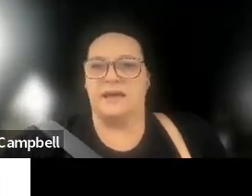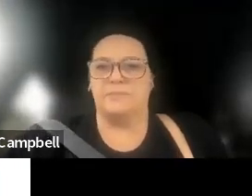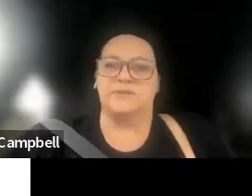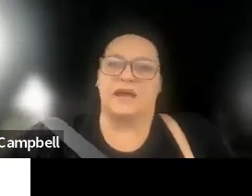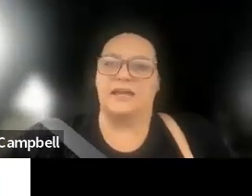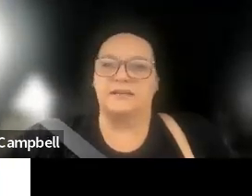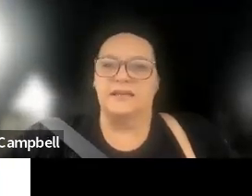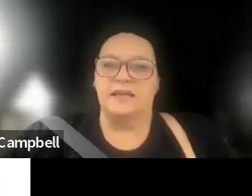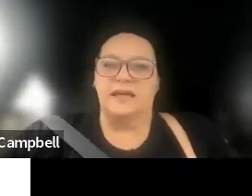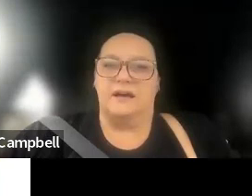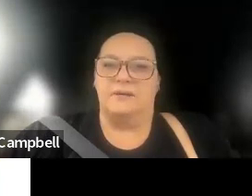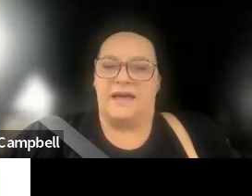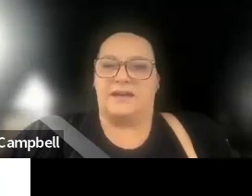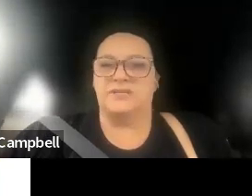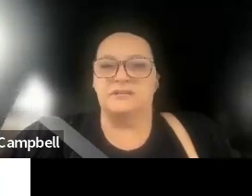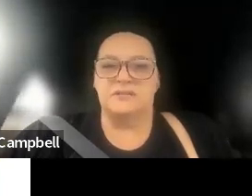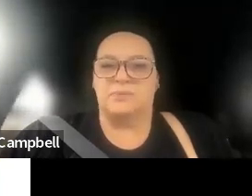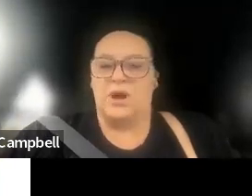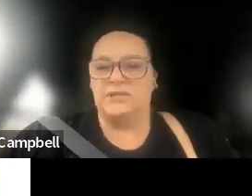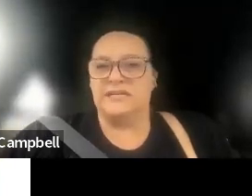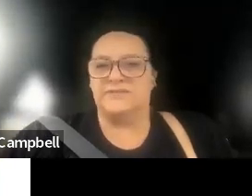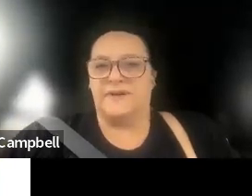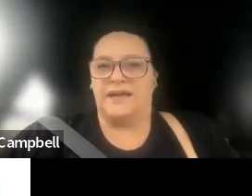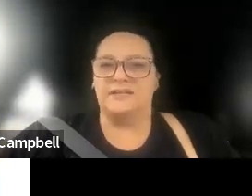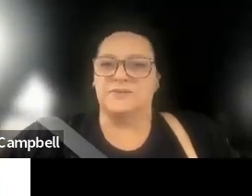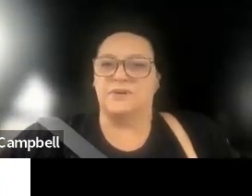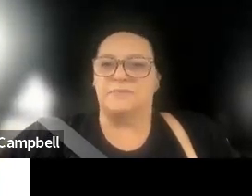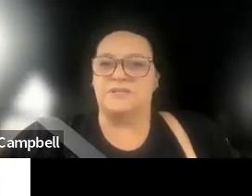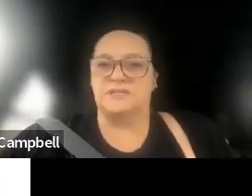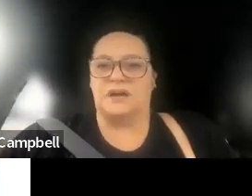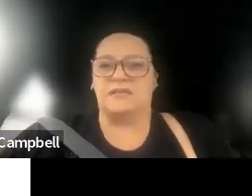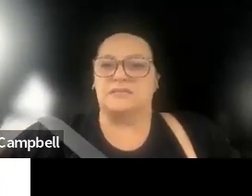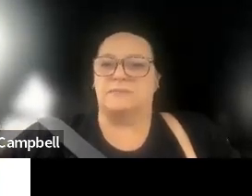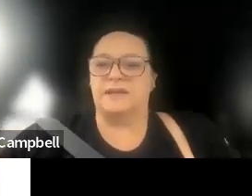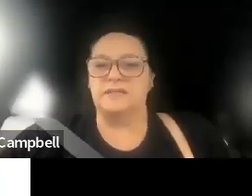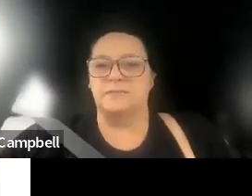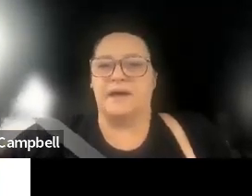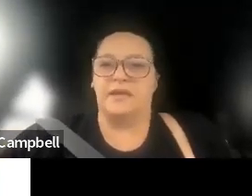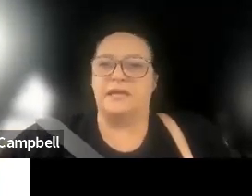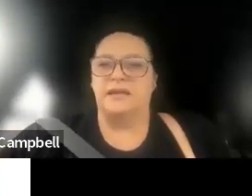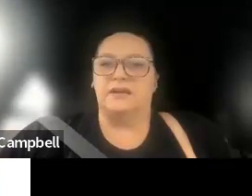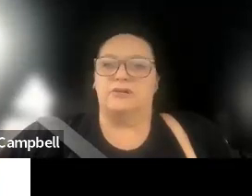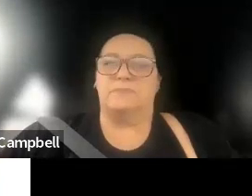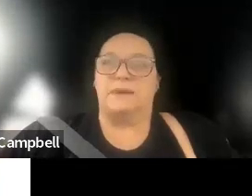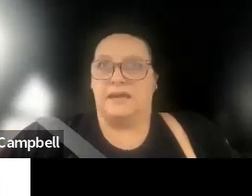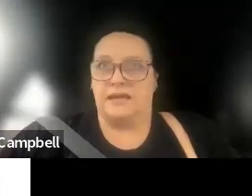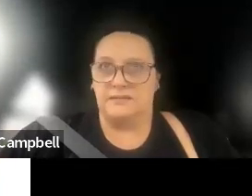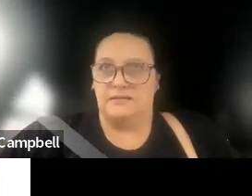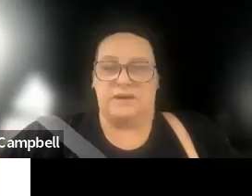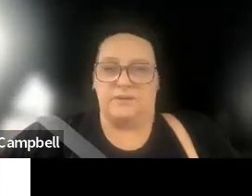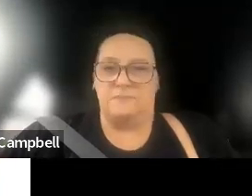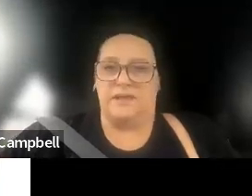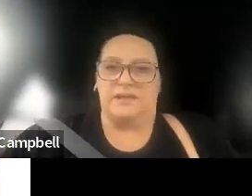something on a Capitol chat? Actions broadly defined, so it could be just talking to somebody else about it, could